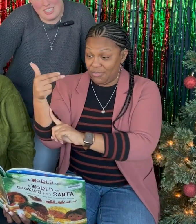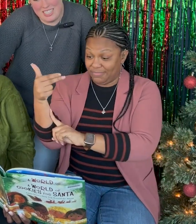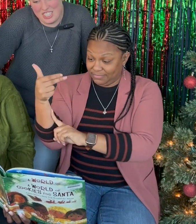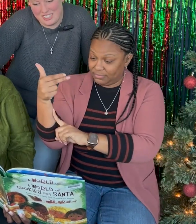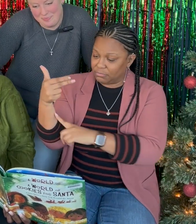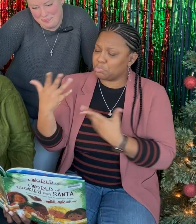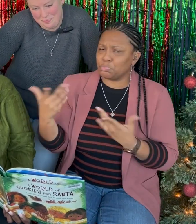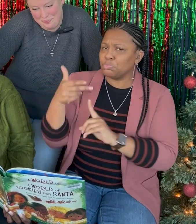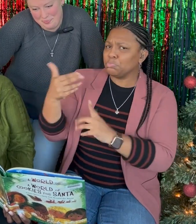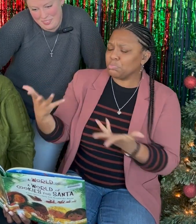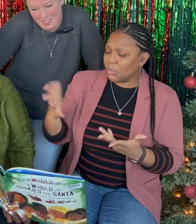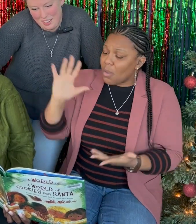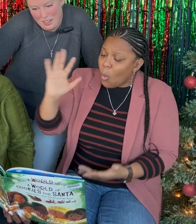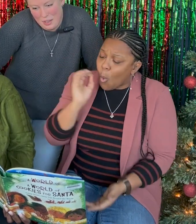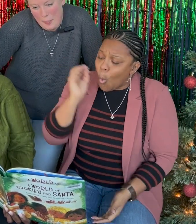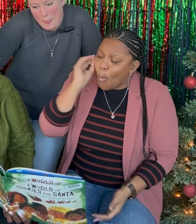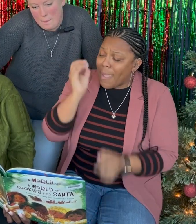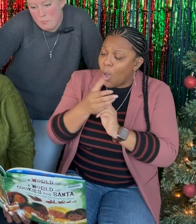Indonesia.